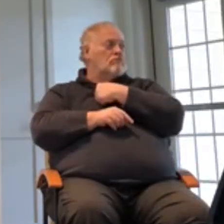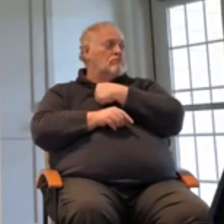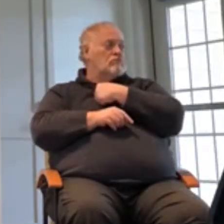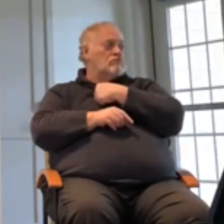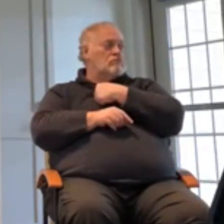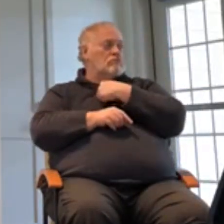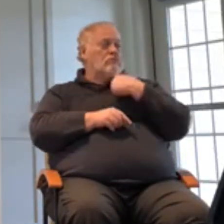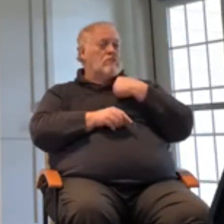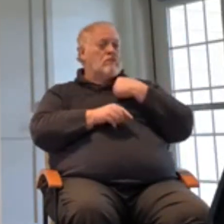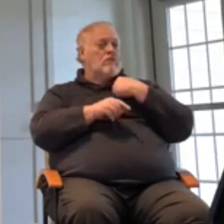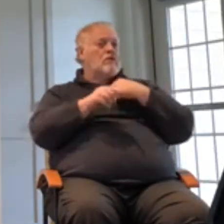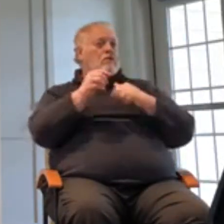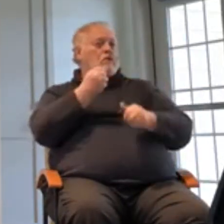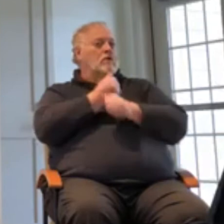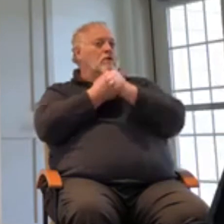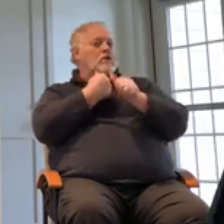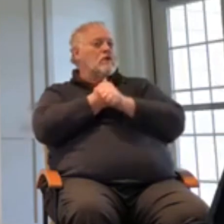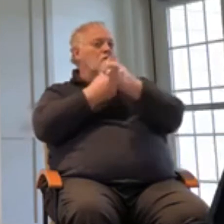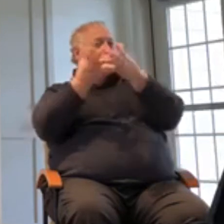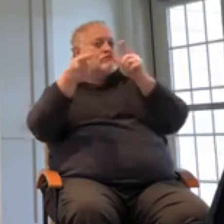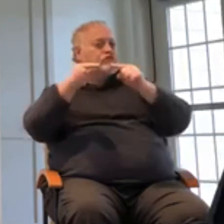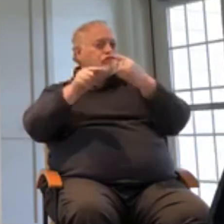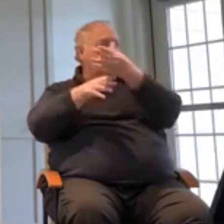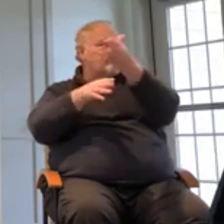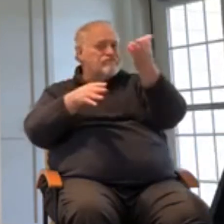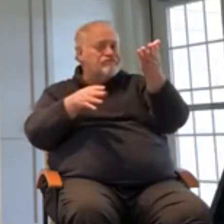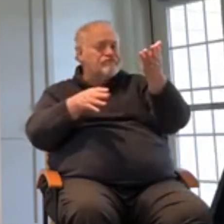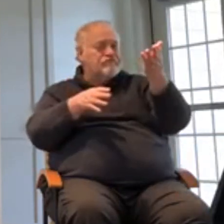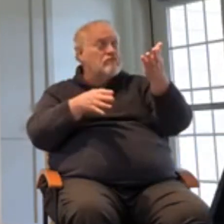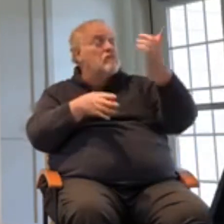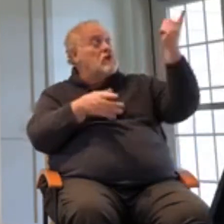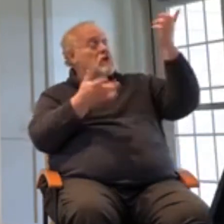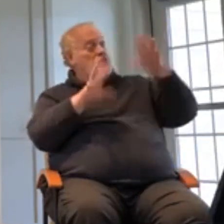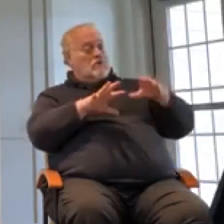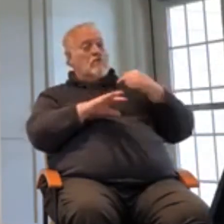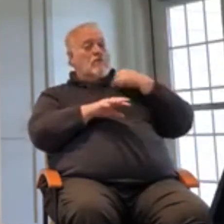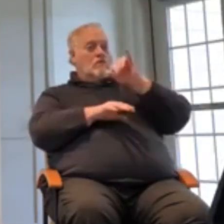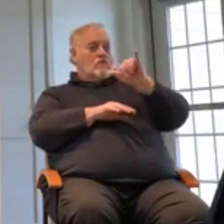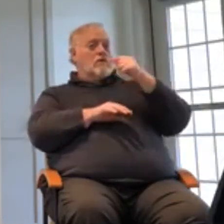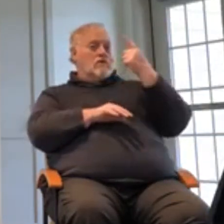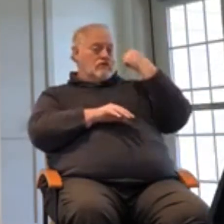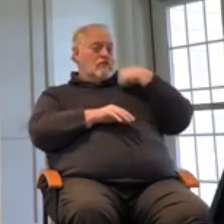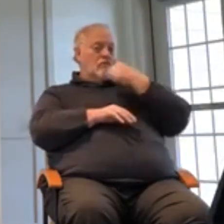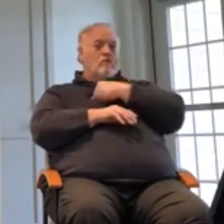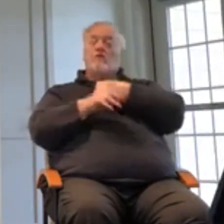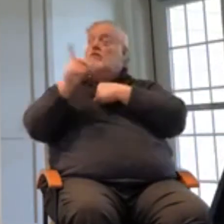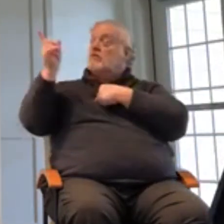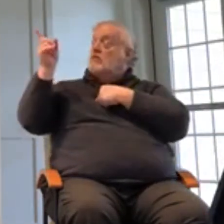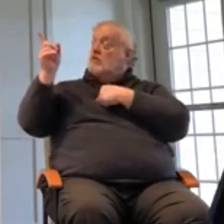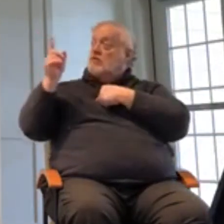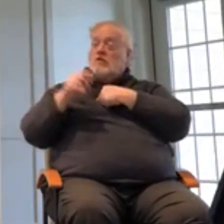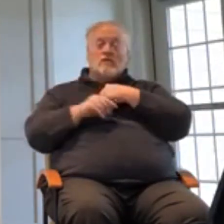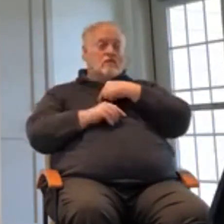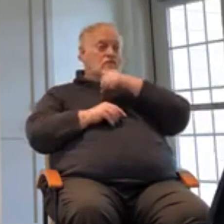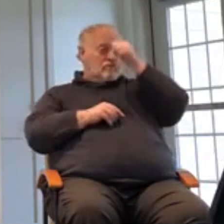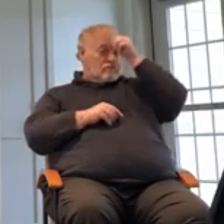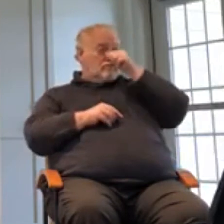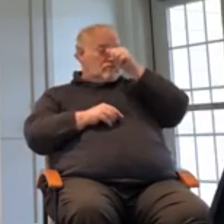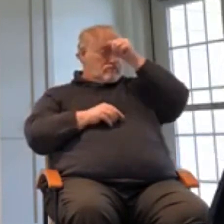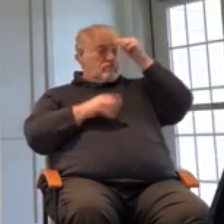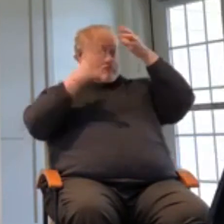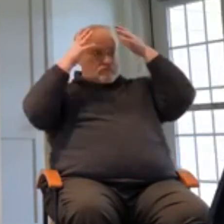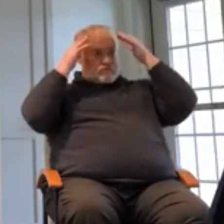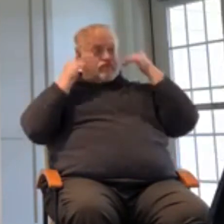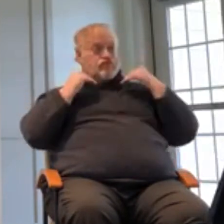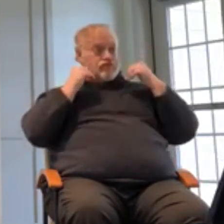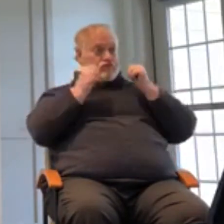that's when we get harmed. But he doesn't want that for us. He anoints our head with oil. There's so much in